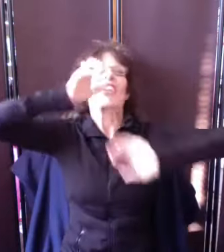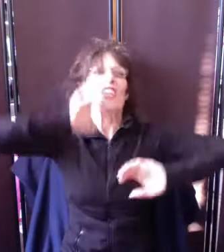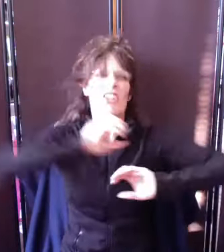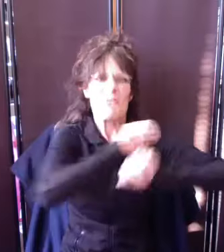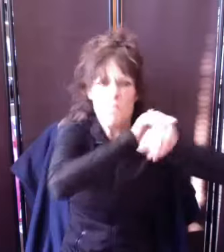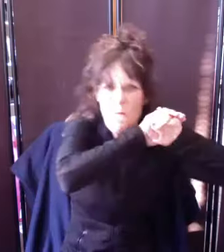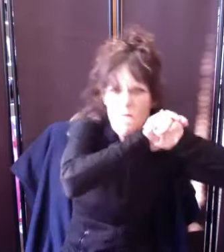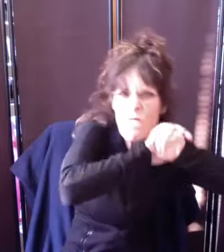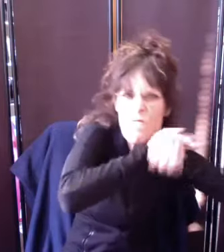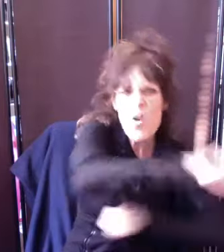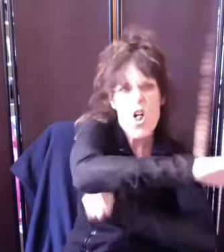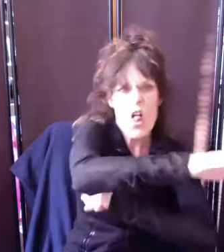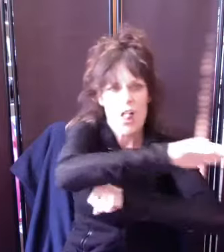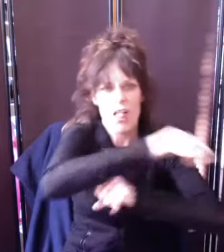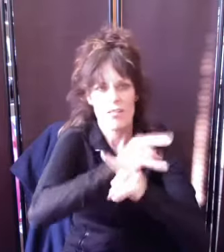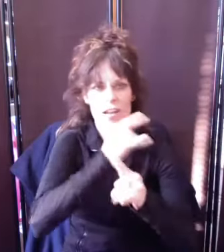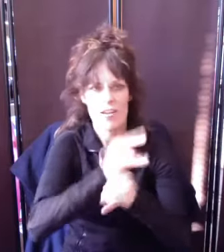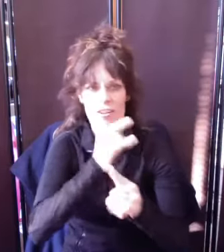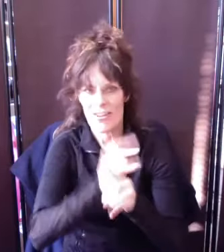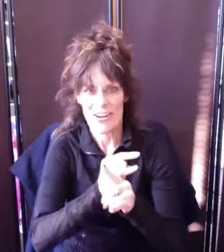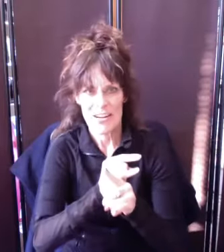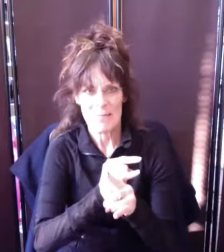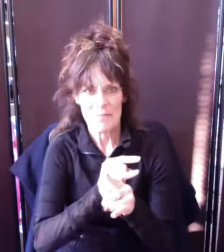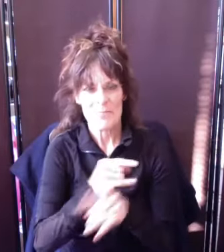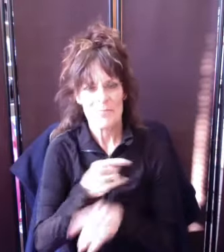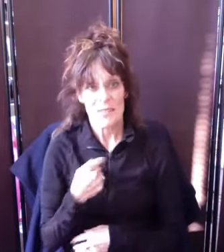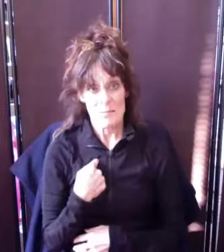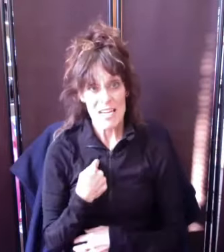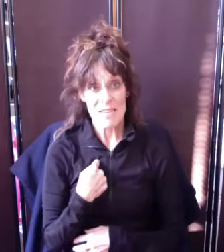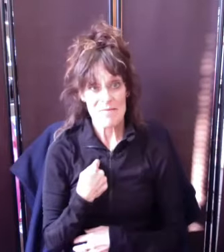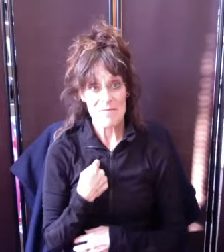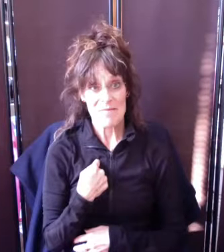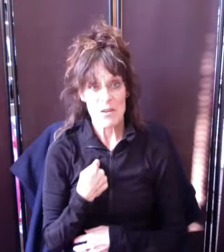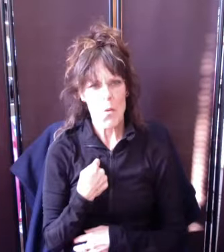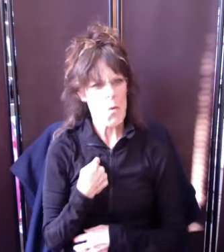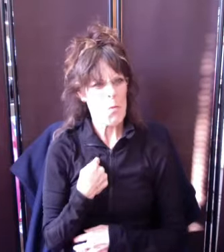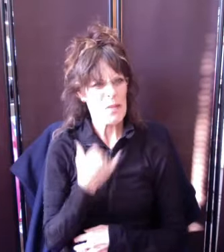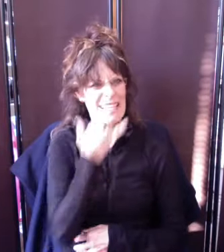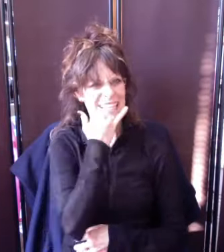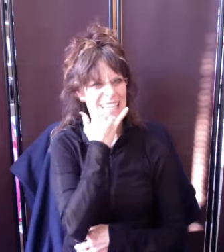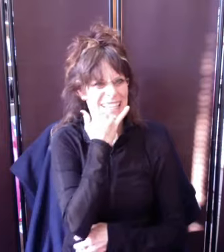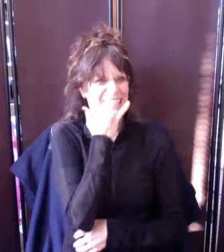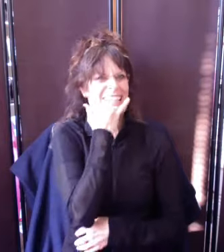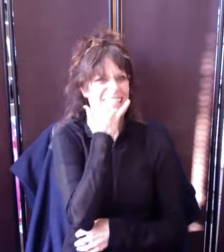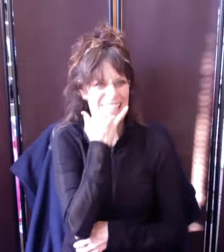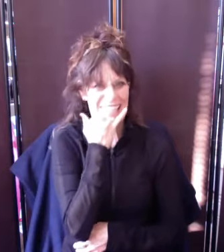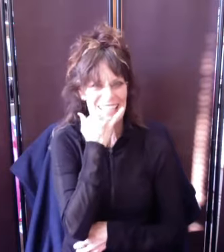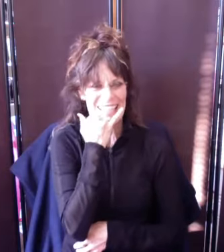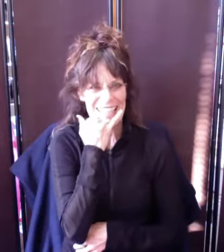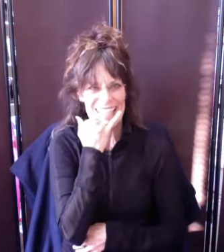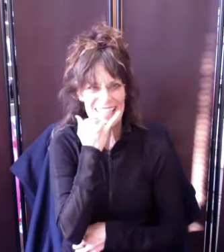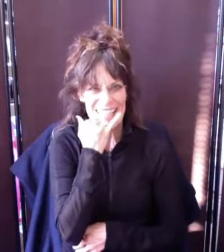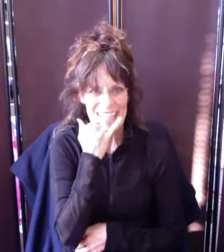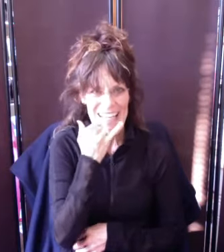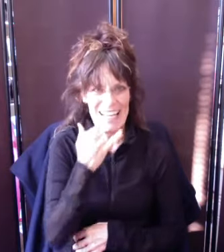collection. Needless to say, things took a little turn to the worse, and I ended up getting locked in the den after